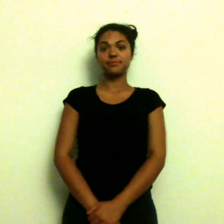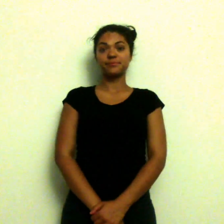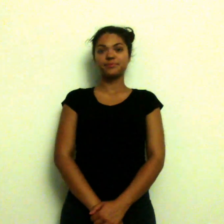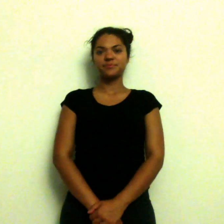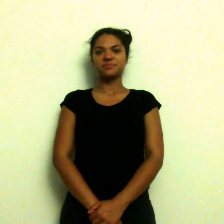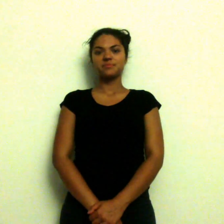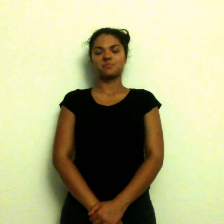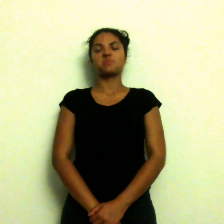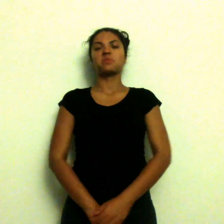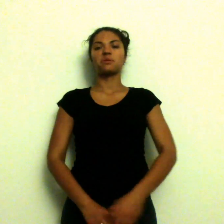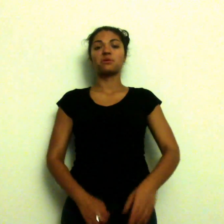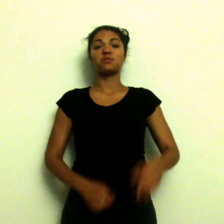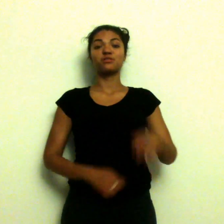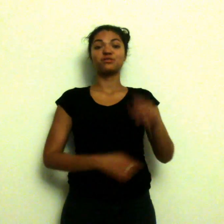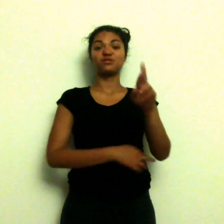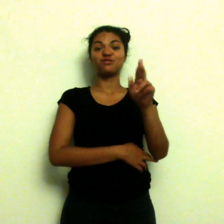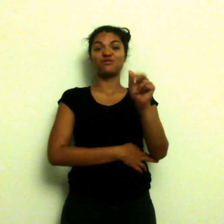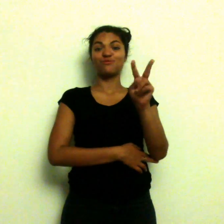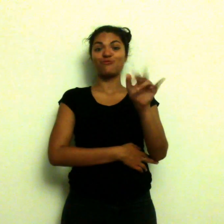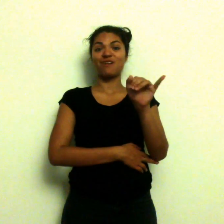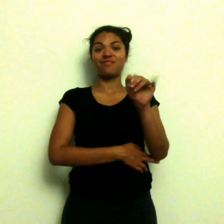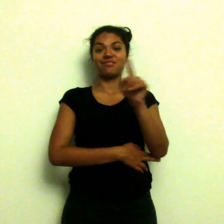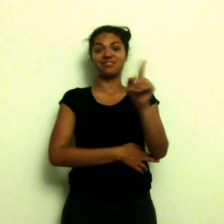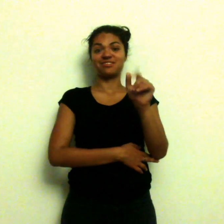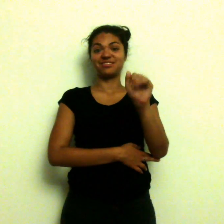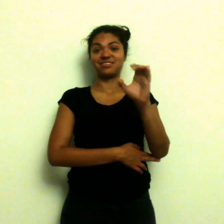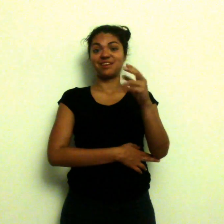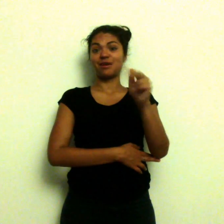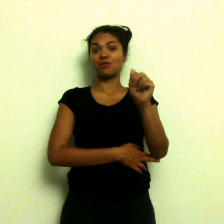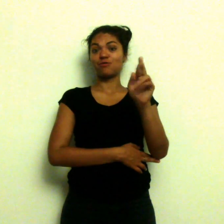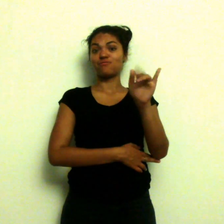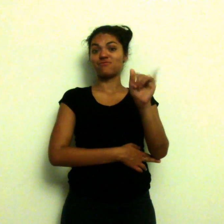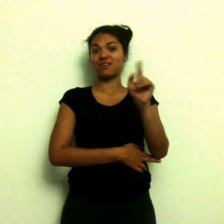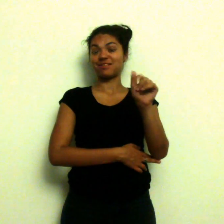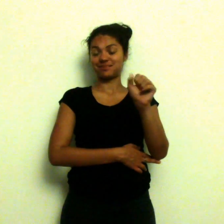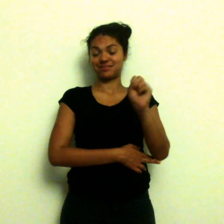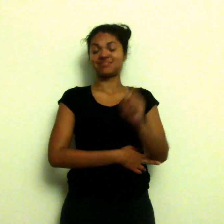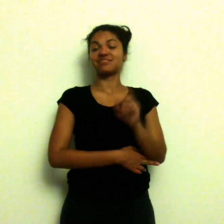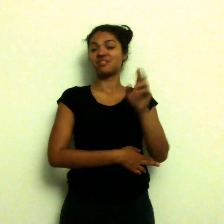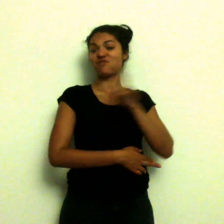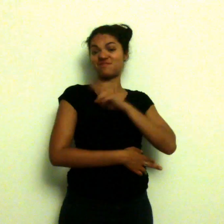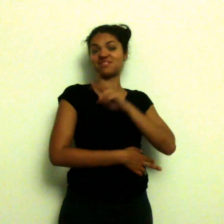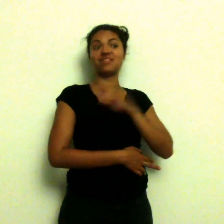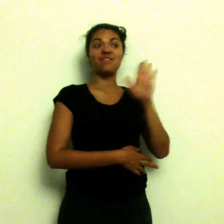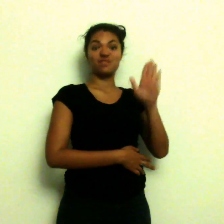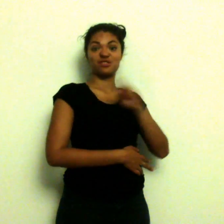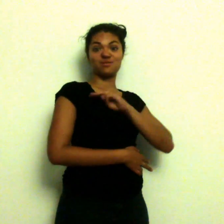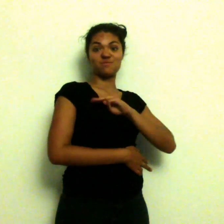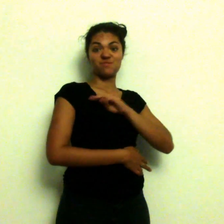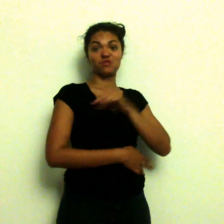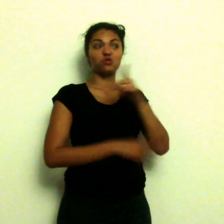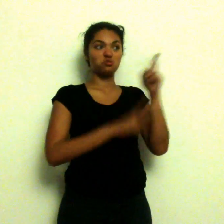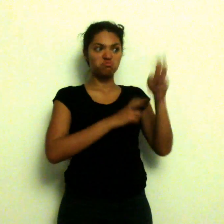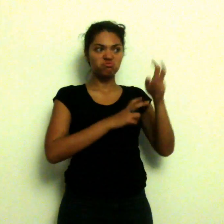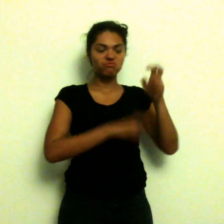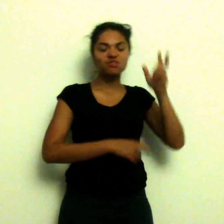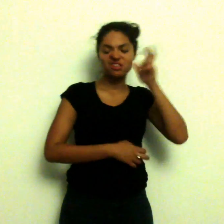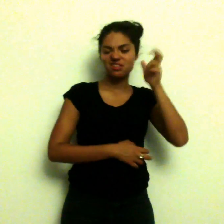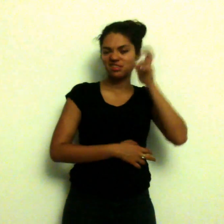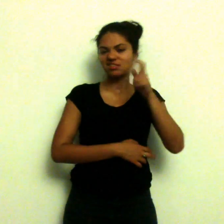you for downloading from Ravi Zacharias International Ministries. Support for this podcast comes from your generous gifts and donations. You